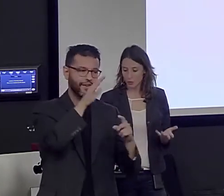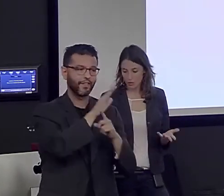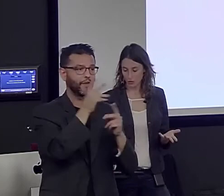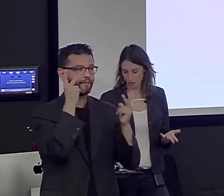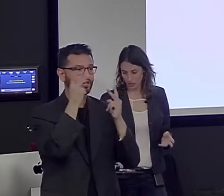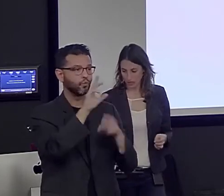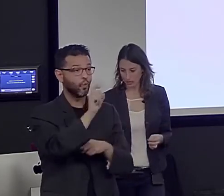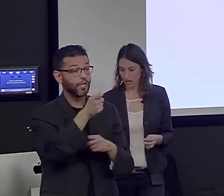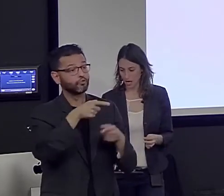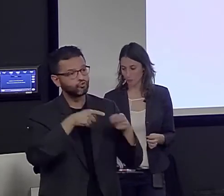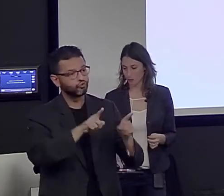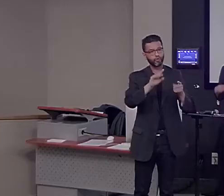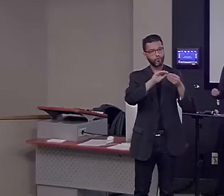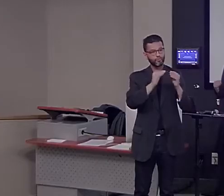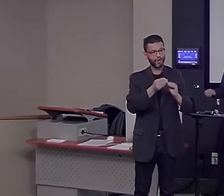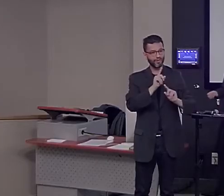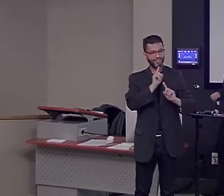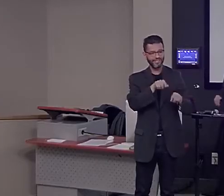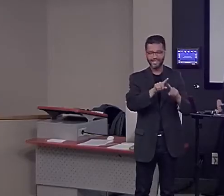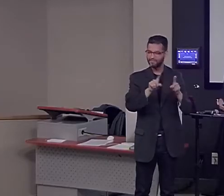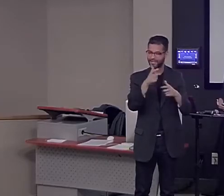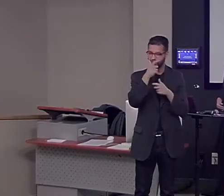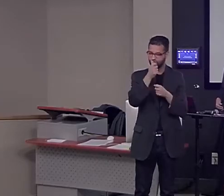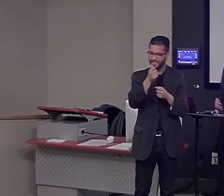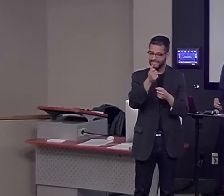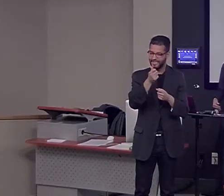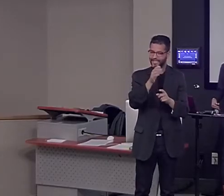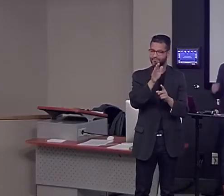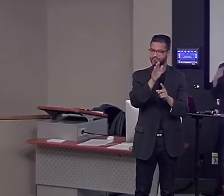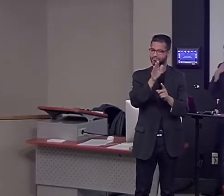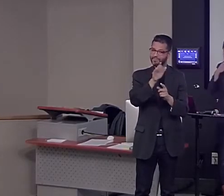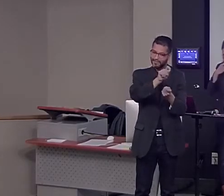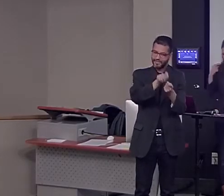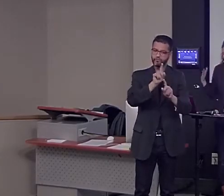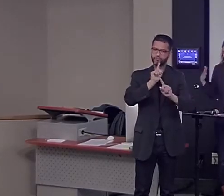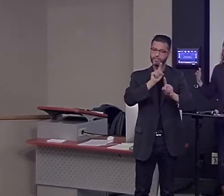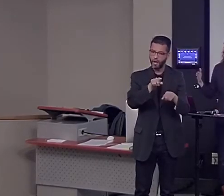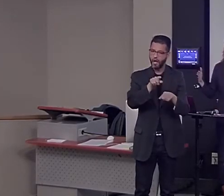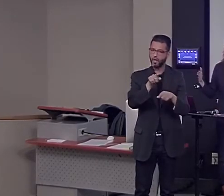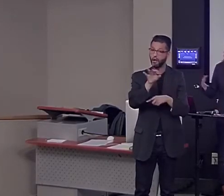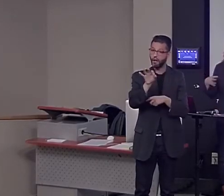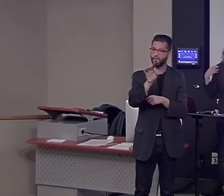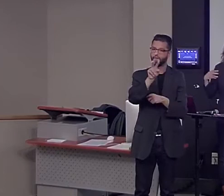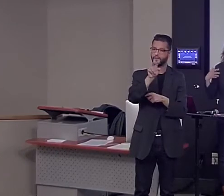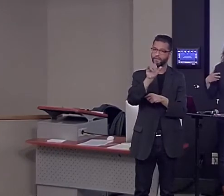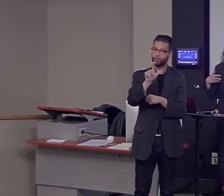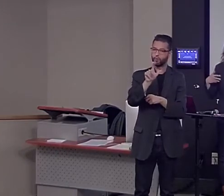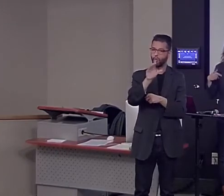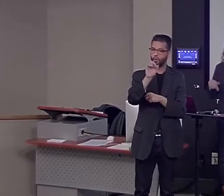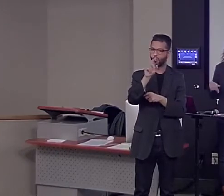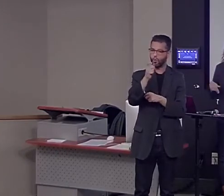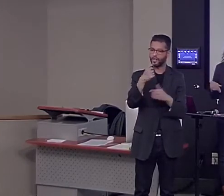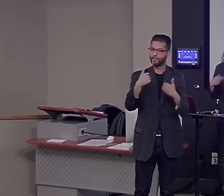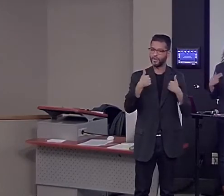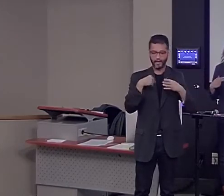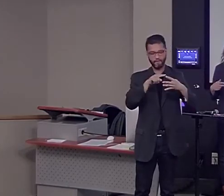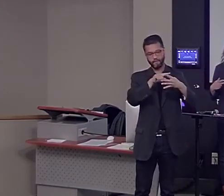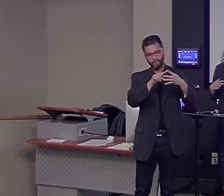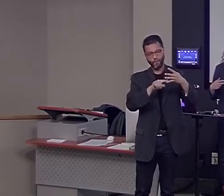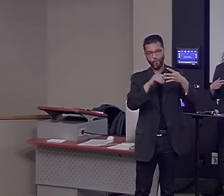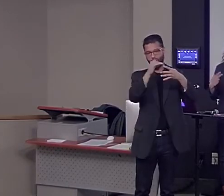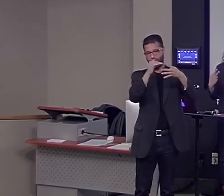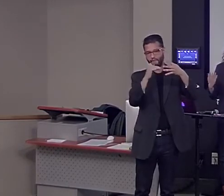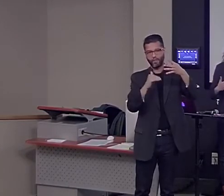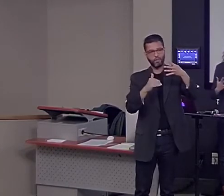What's most interesting is the particular response of the visual cortex. So we actually had 4 levels of difficulty of these